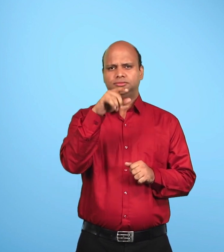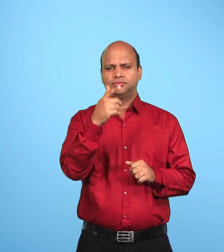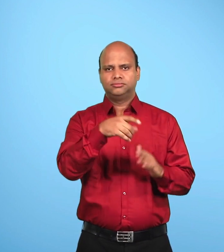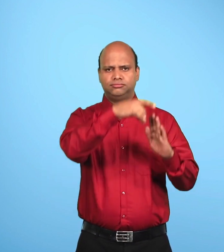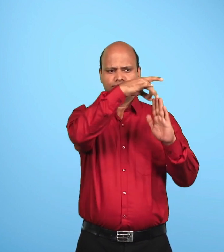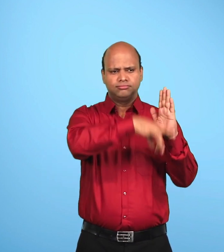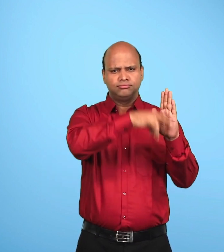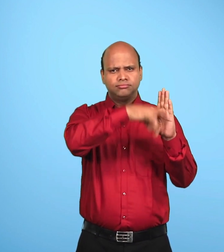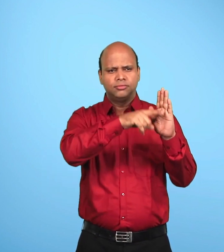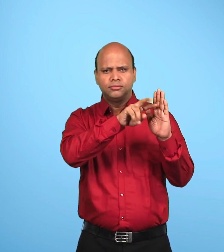Characteristics